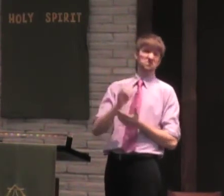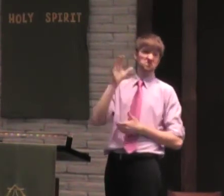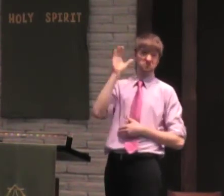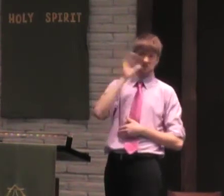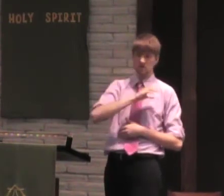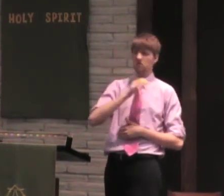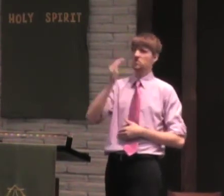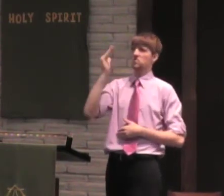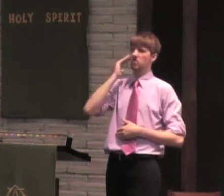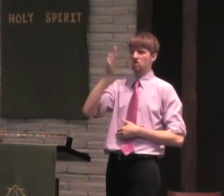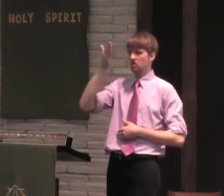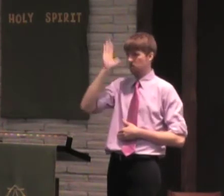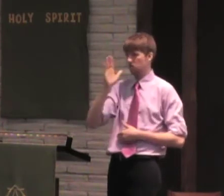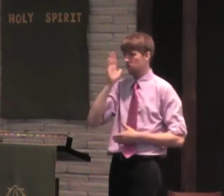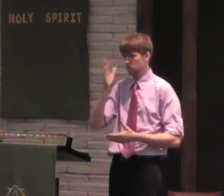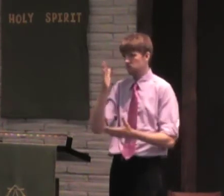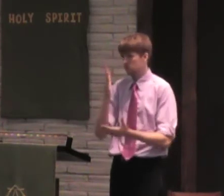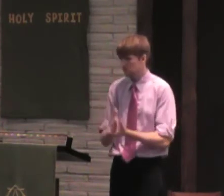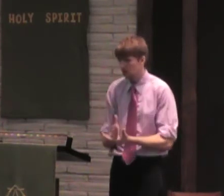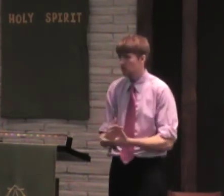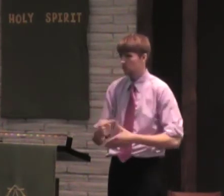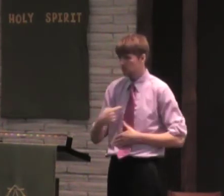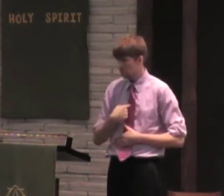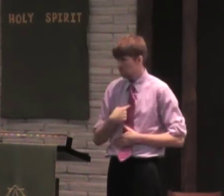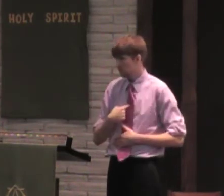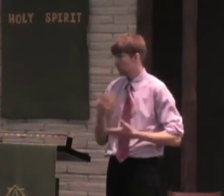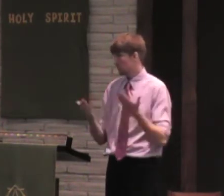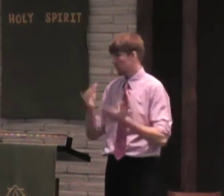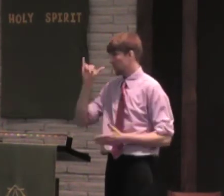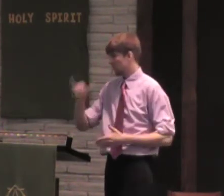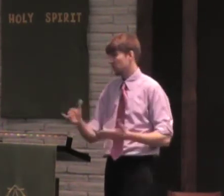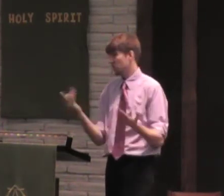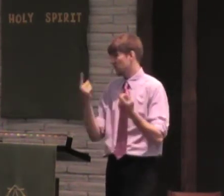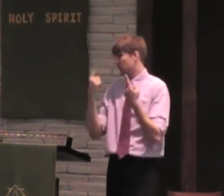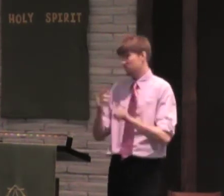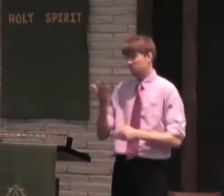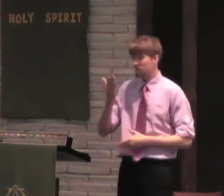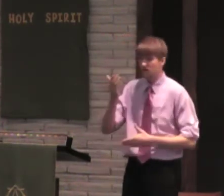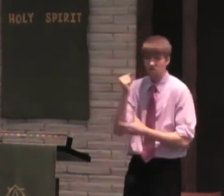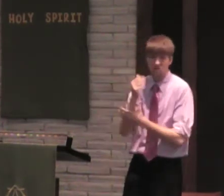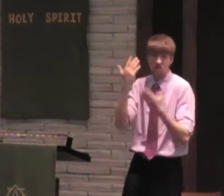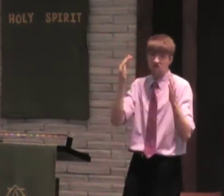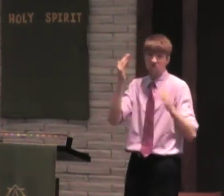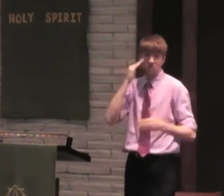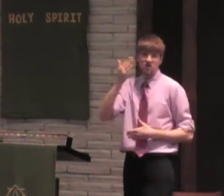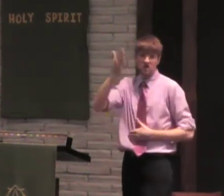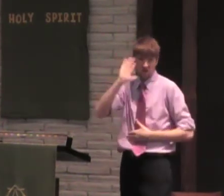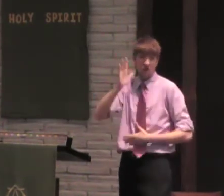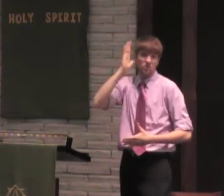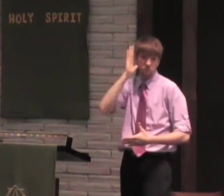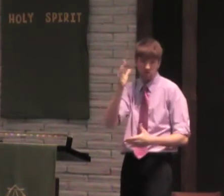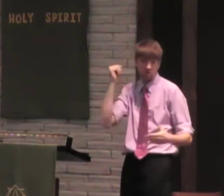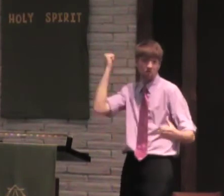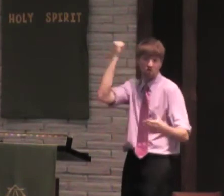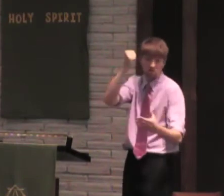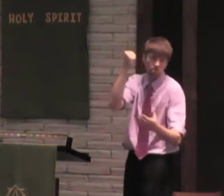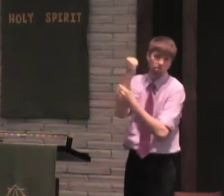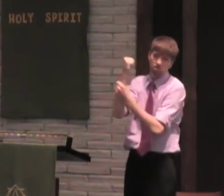And I think that Abraham could have known that God was going to stop him. And maybe that's what happened. Maybe Abraham already